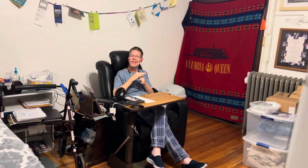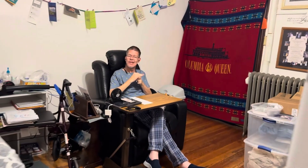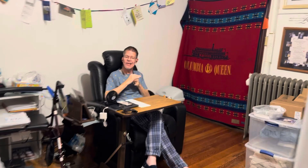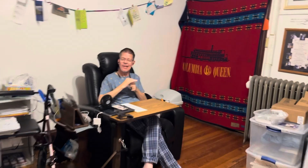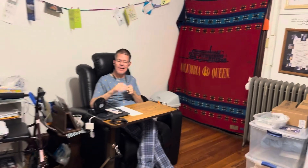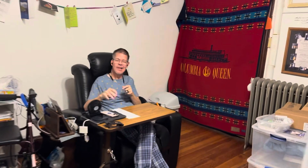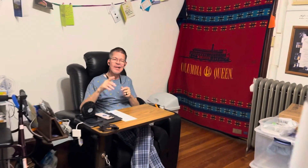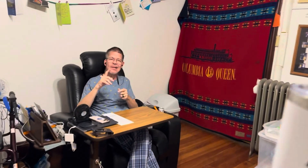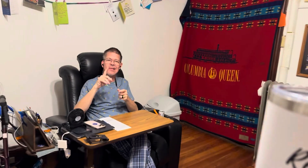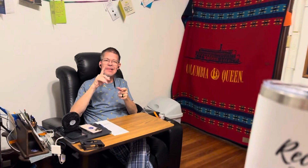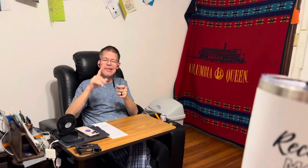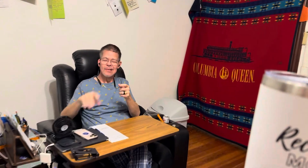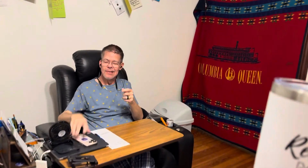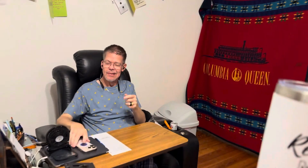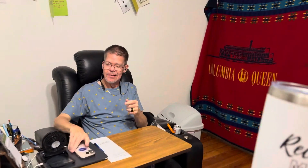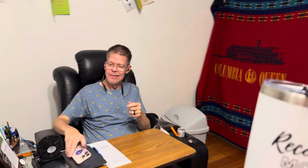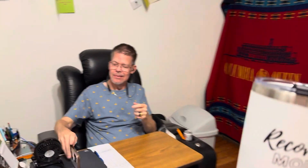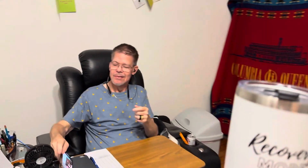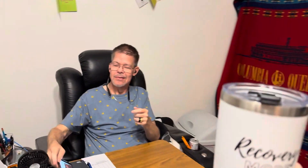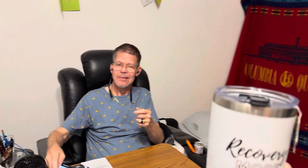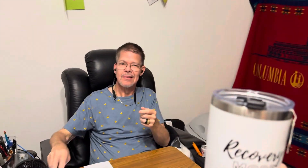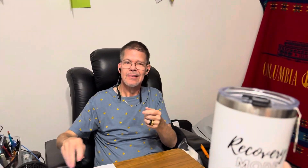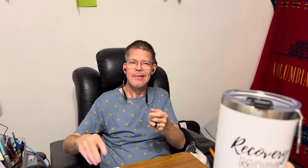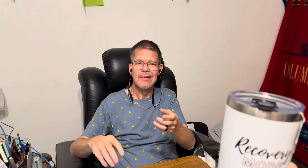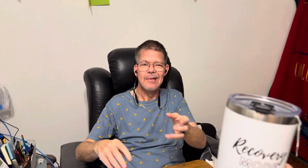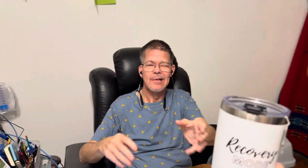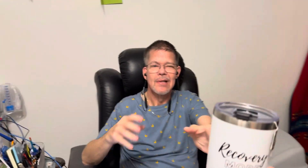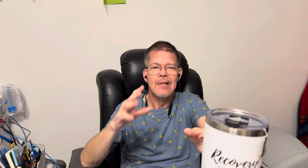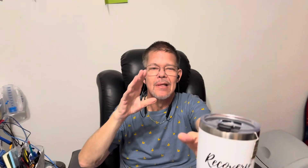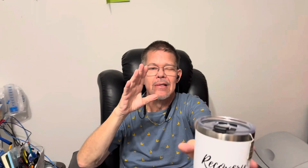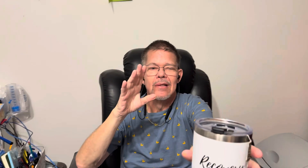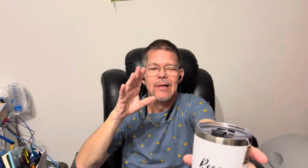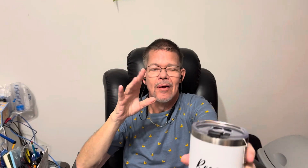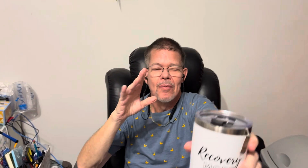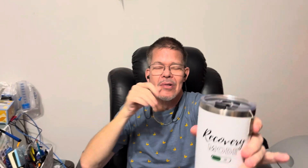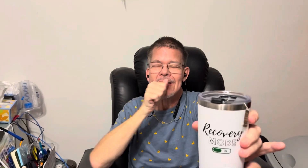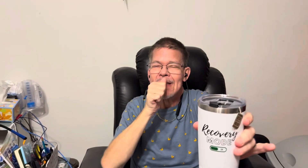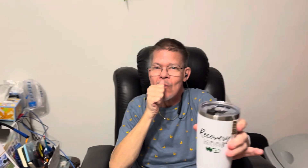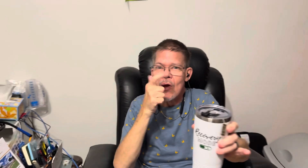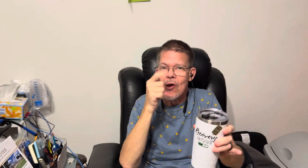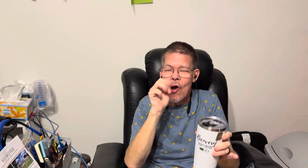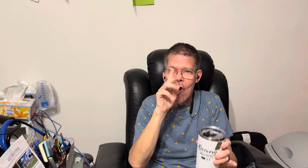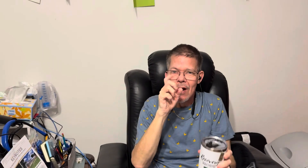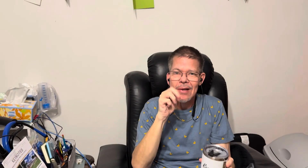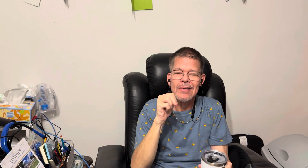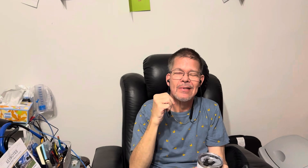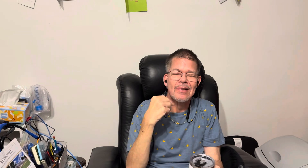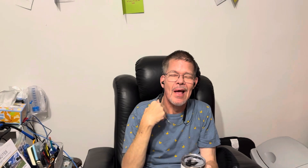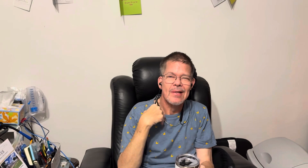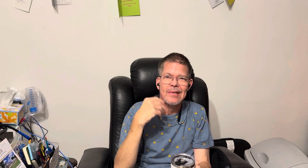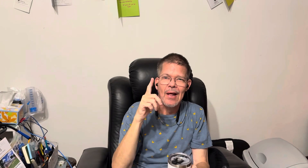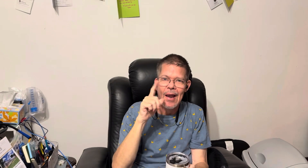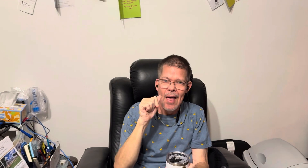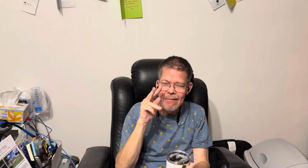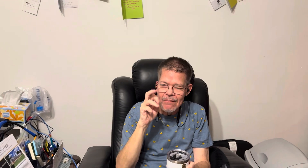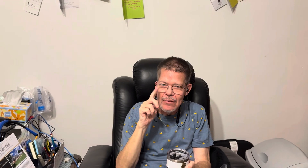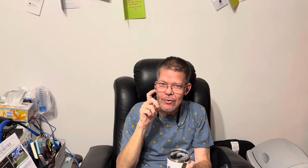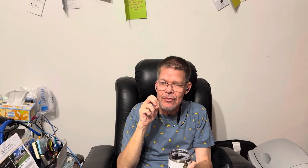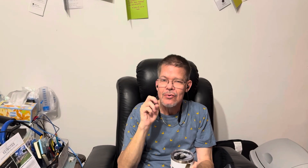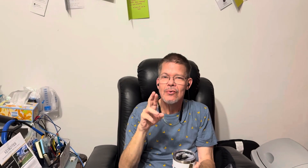Ooh, my tea is here. Today is the Secret Garden. So it has